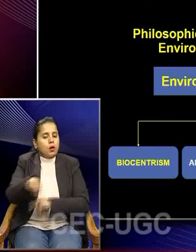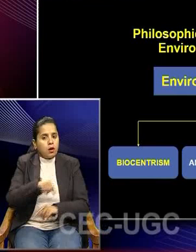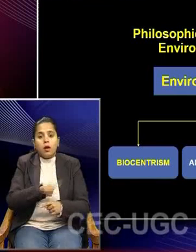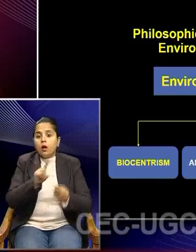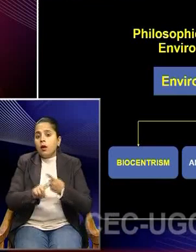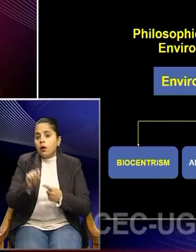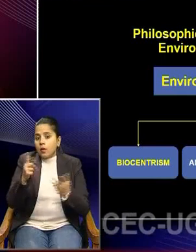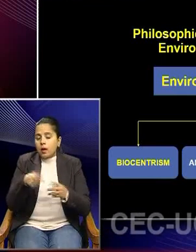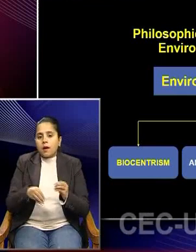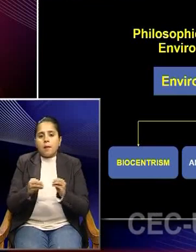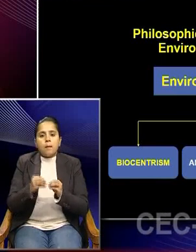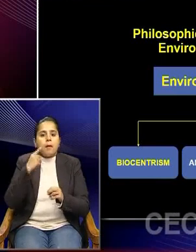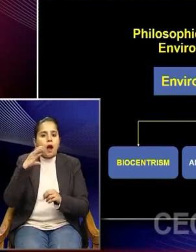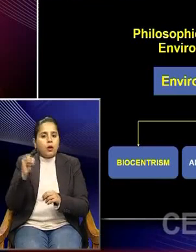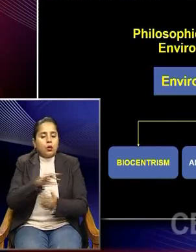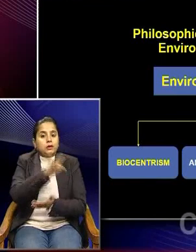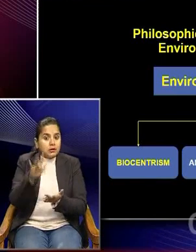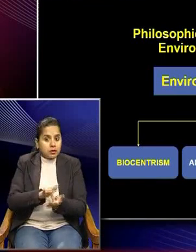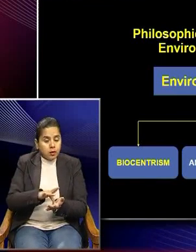is biocentrism.